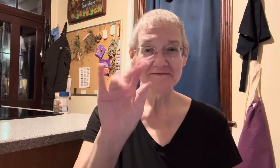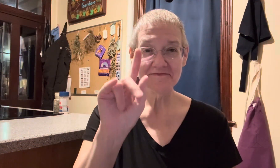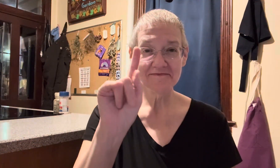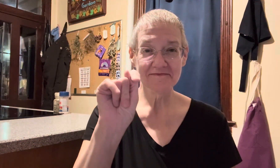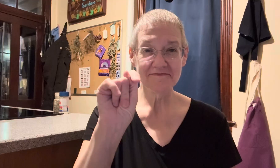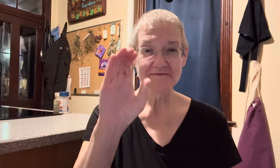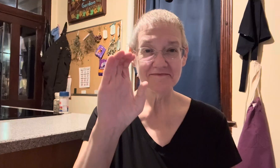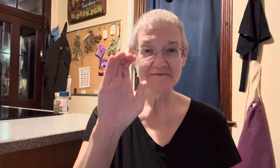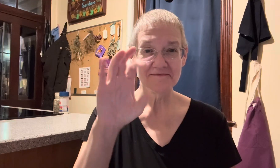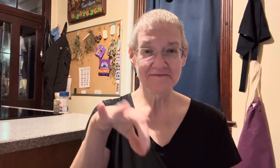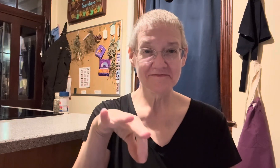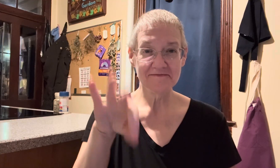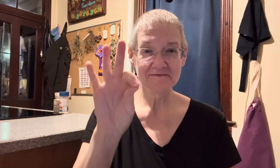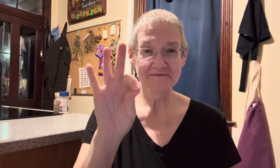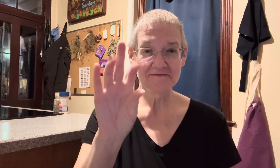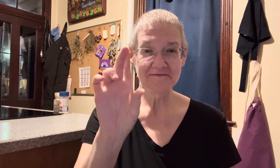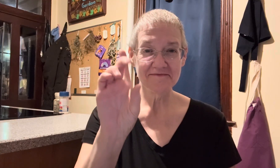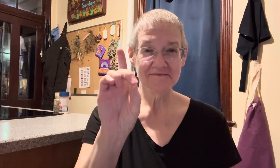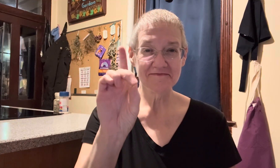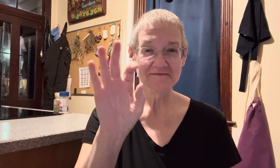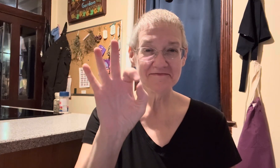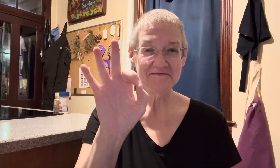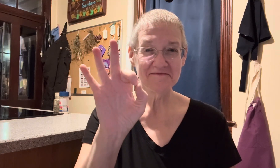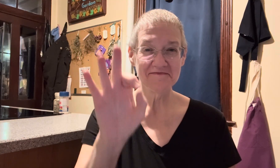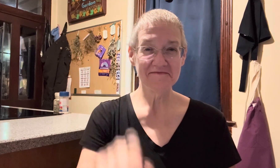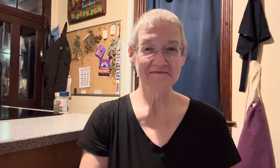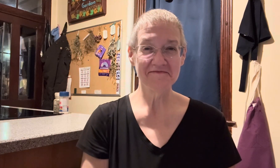Find the total carbs and the dietary fiber.